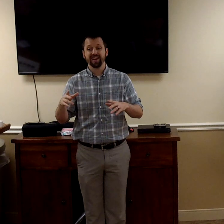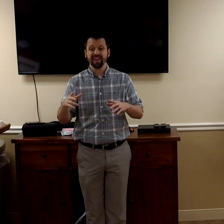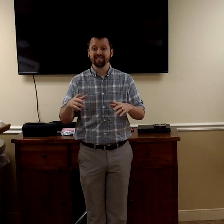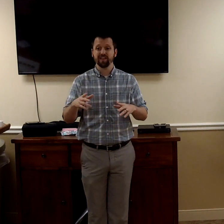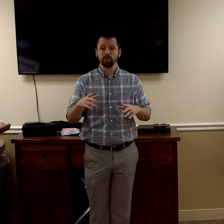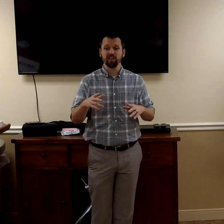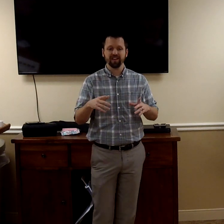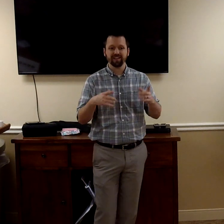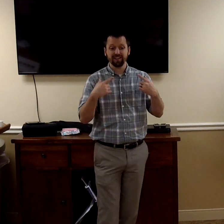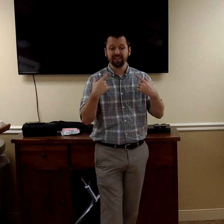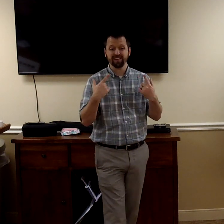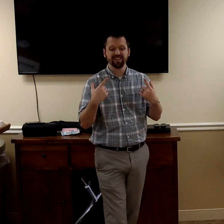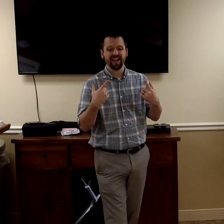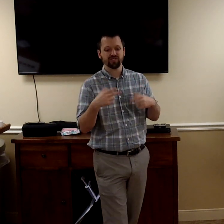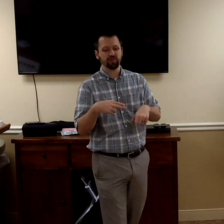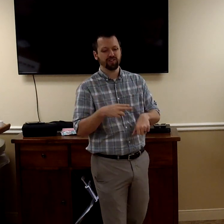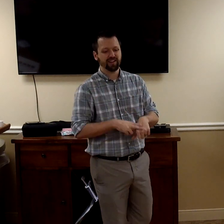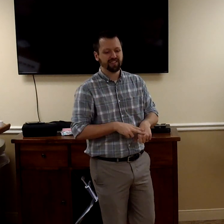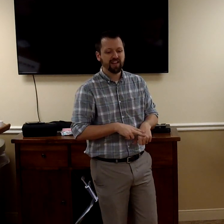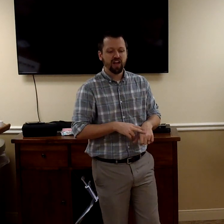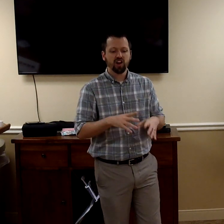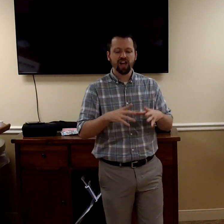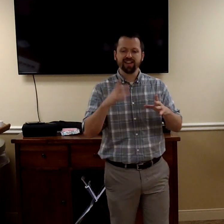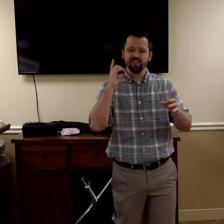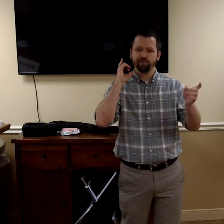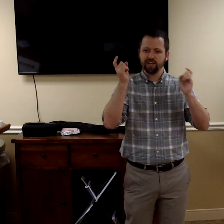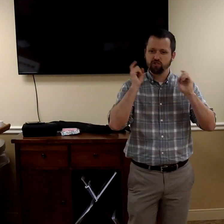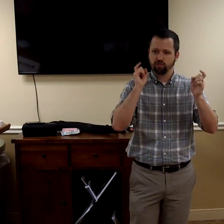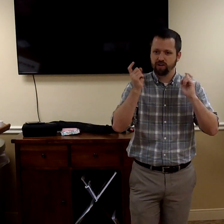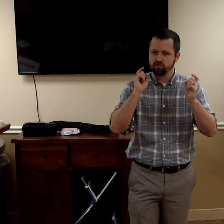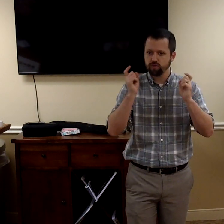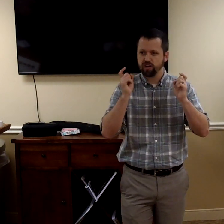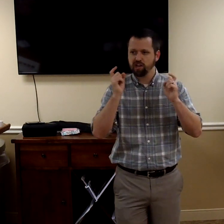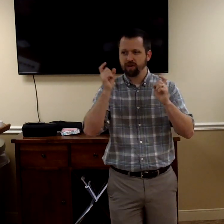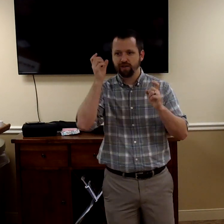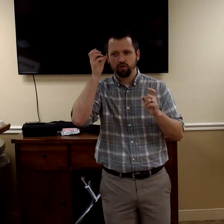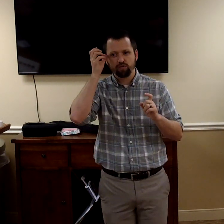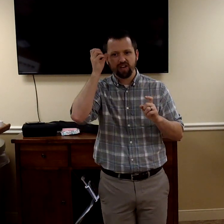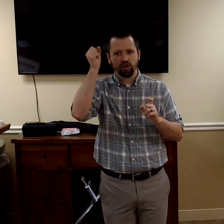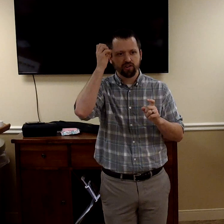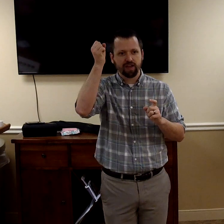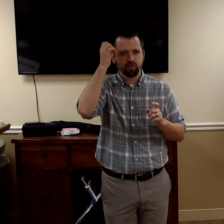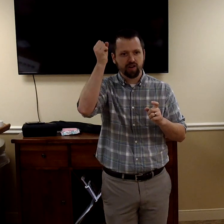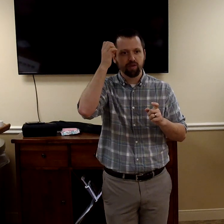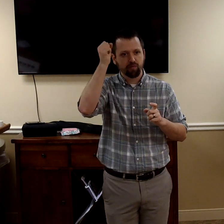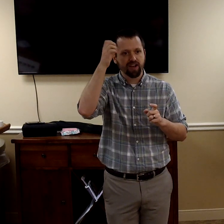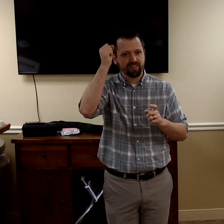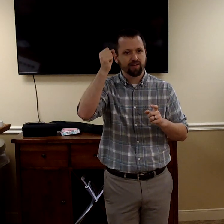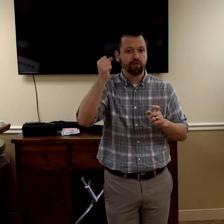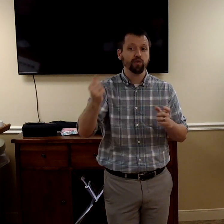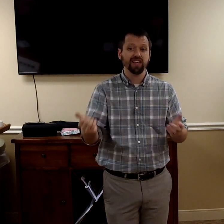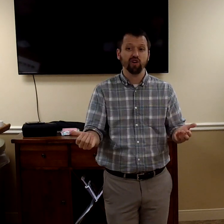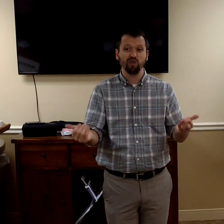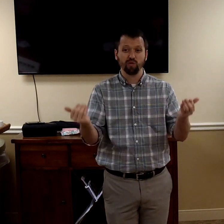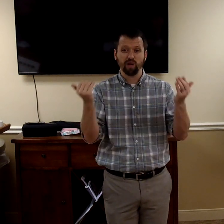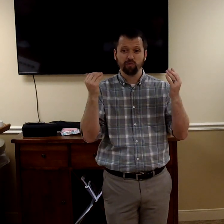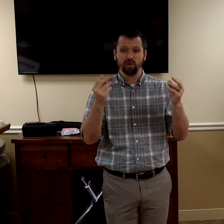is. It is natural, and it's a lot of these facial expressions we talk about. If you spent all your time trying to memorize them, you would get overwhelmed